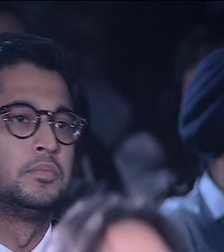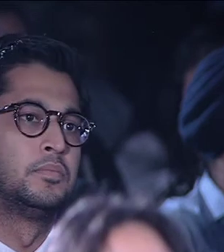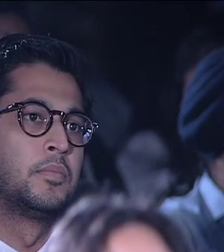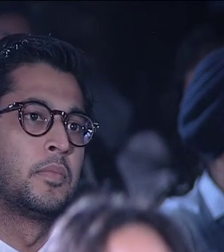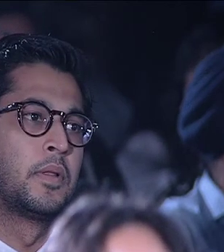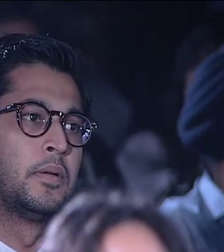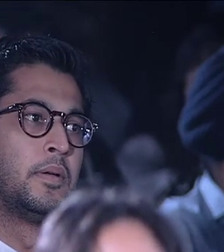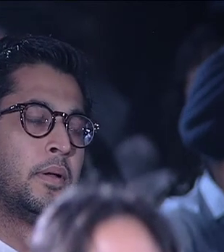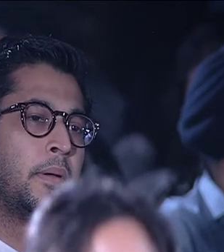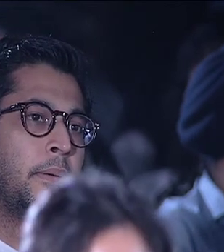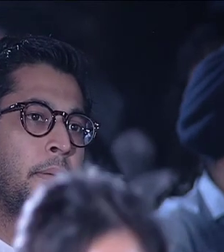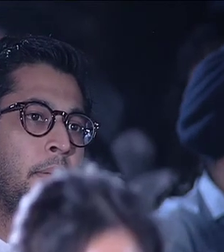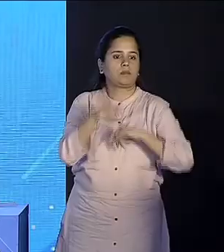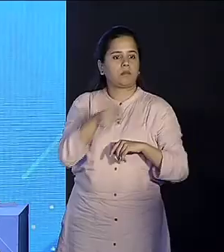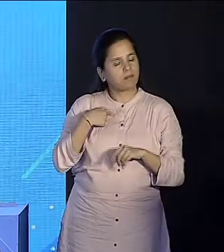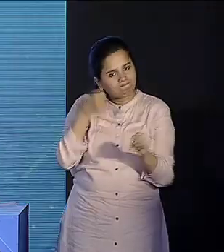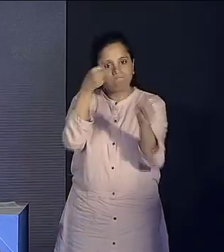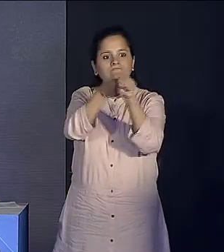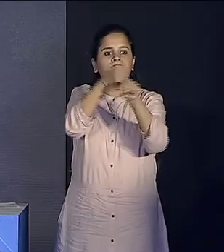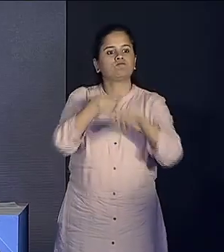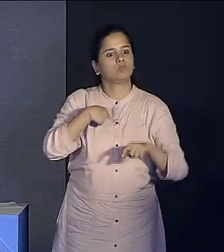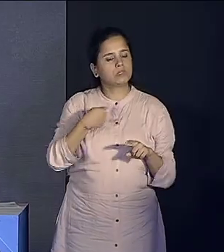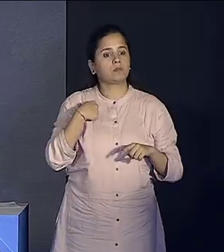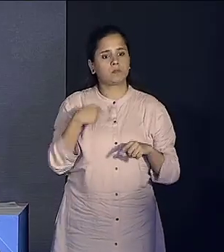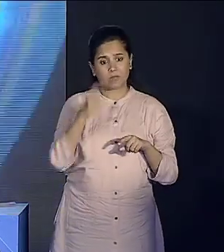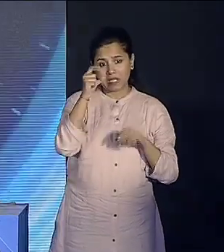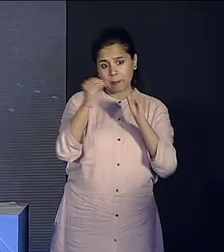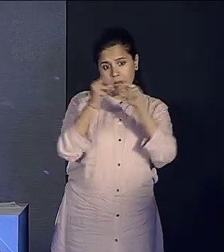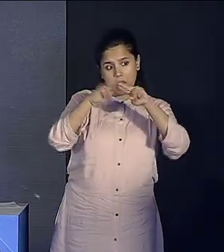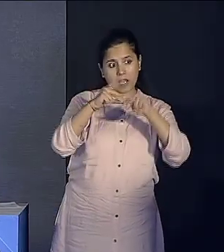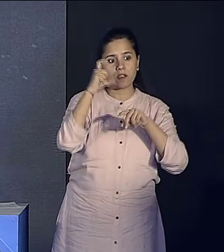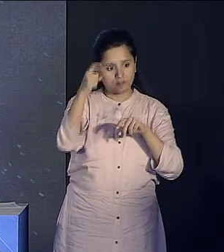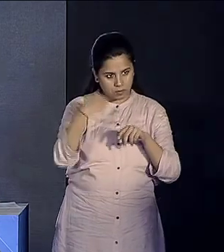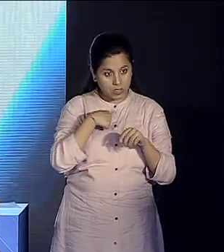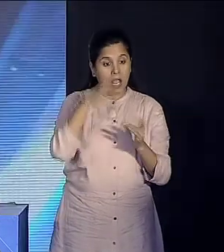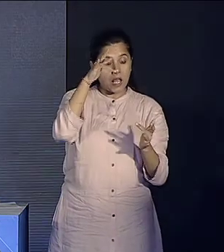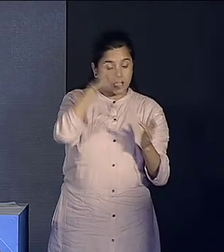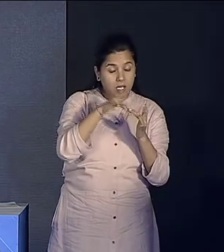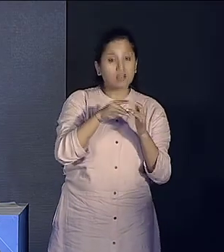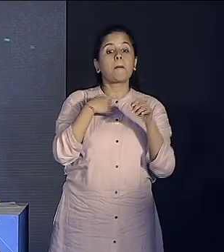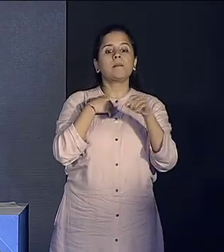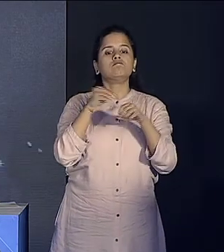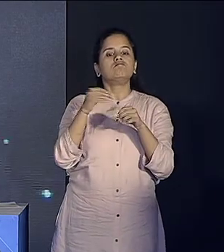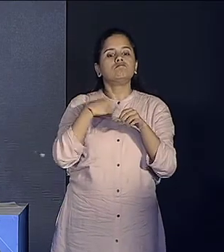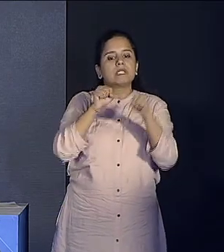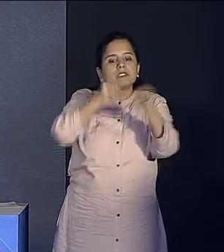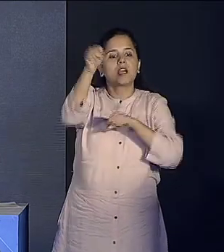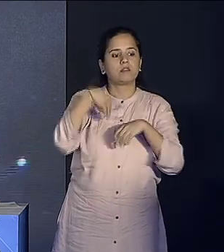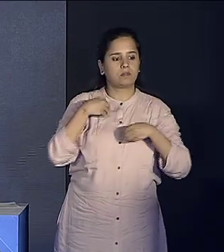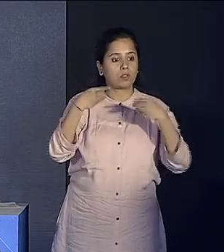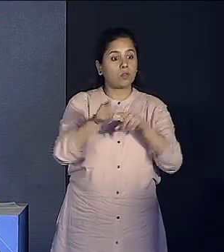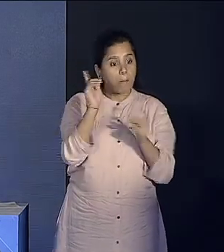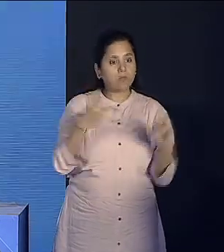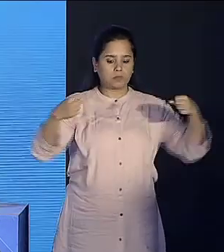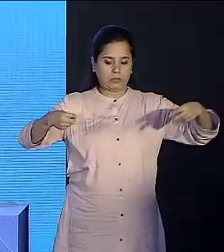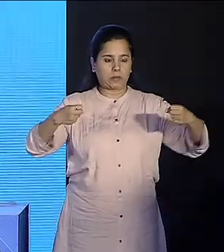because it's a Supreme Court judgment. We've also been lobbying with the CBFC, which is the Central Bureau of Film Certification, for inclusion of subtitles and audio